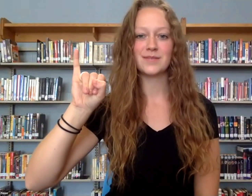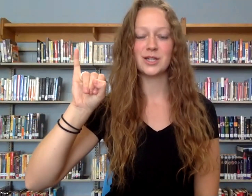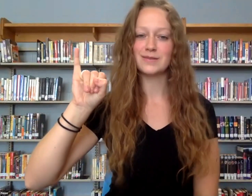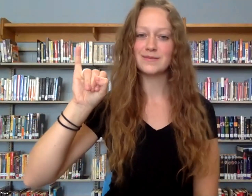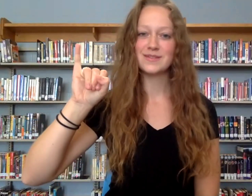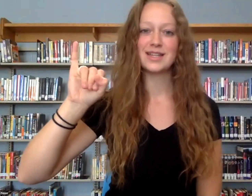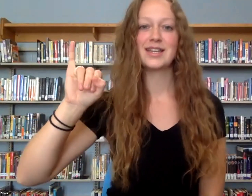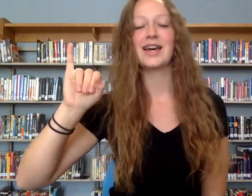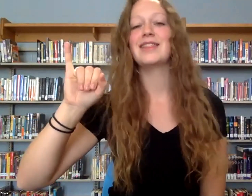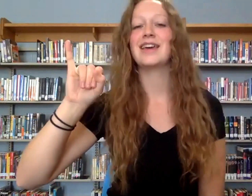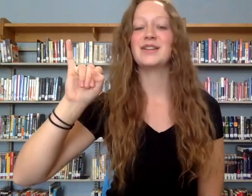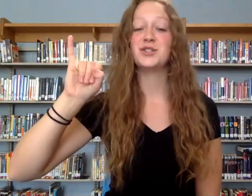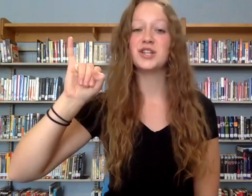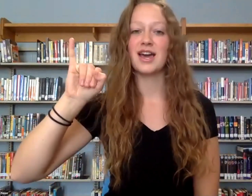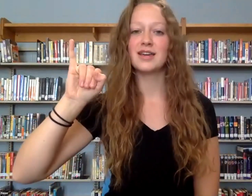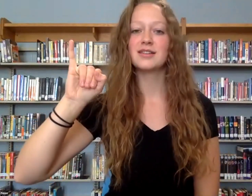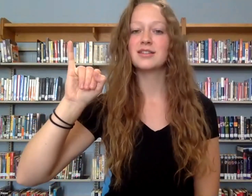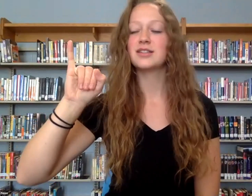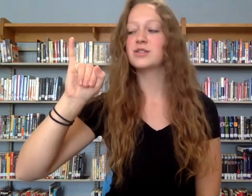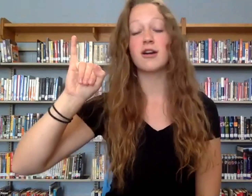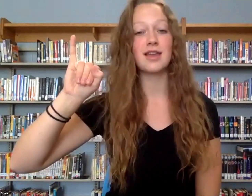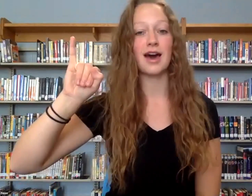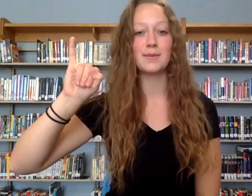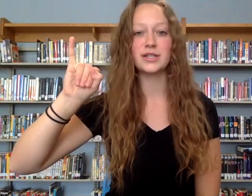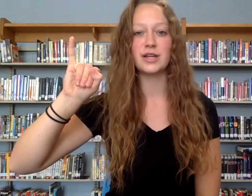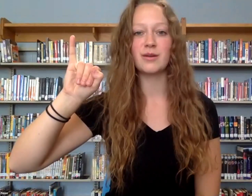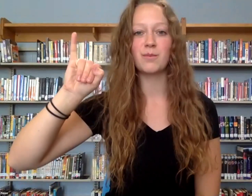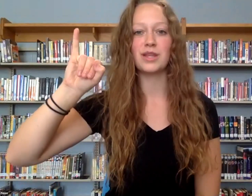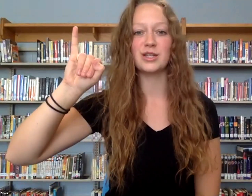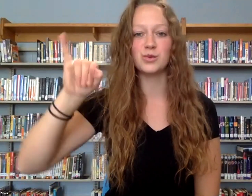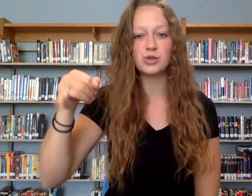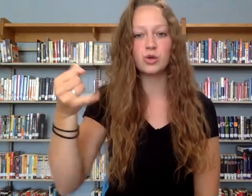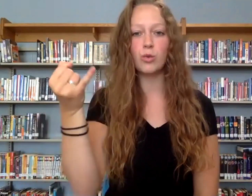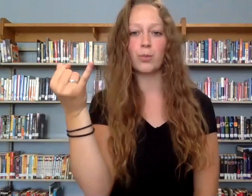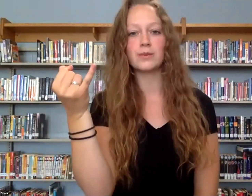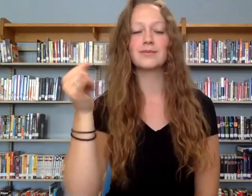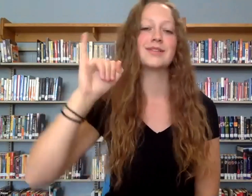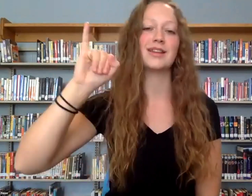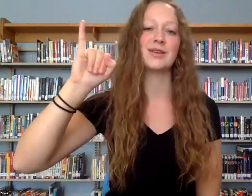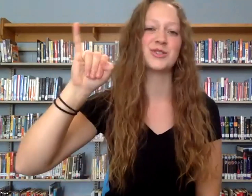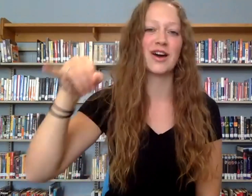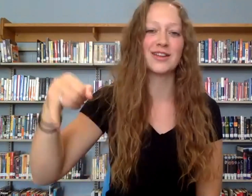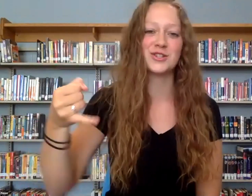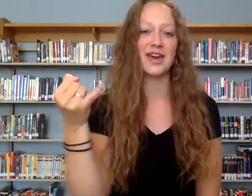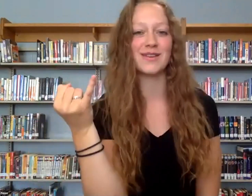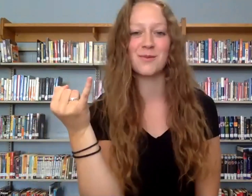Good. And then J, you start in the I position, but then you scoop and you draw a little J with your